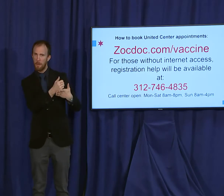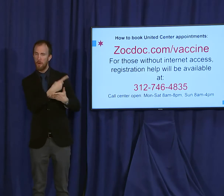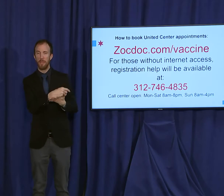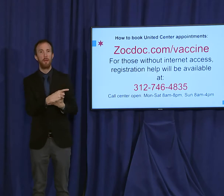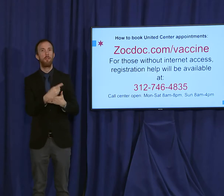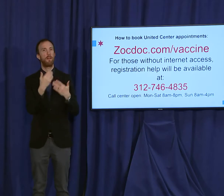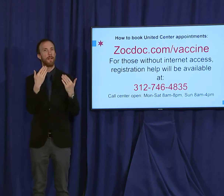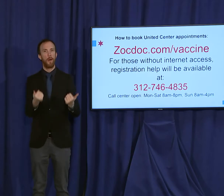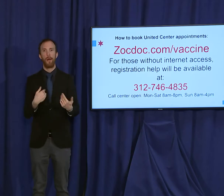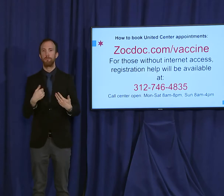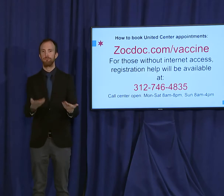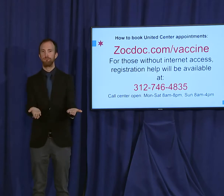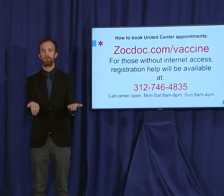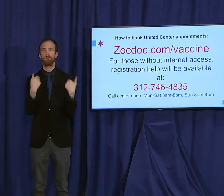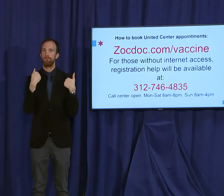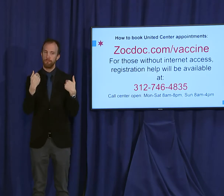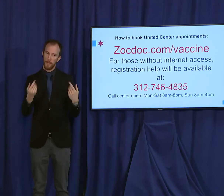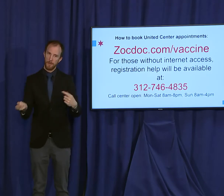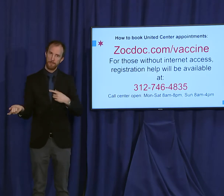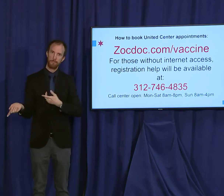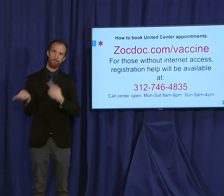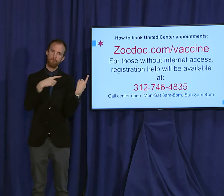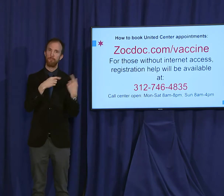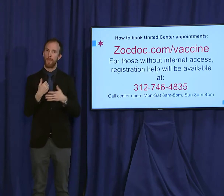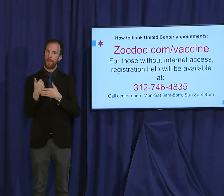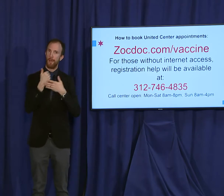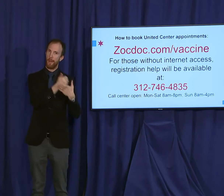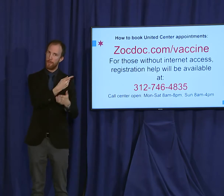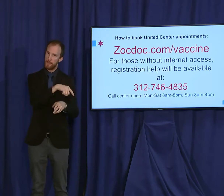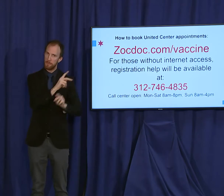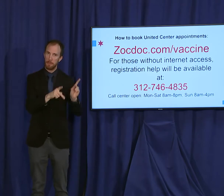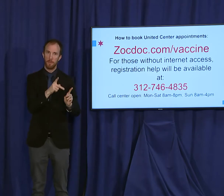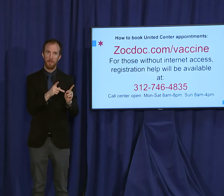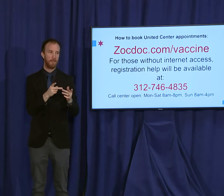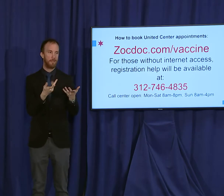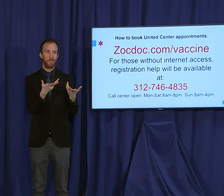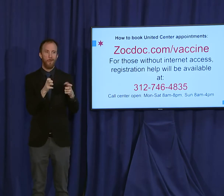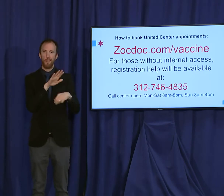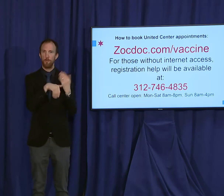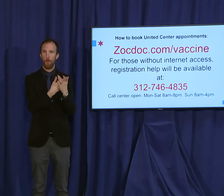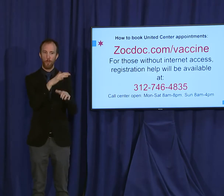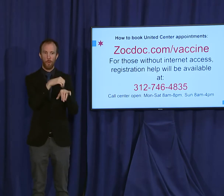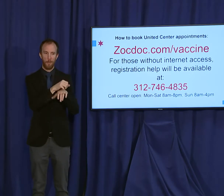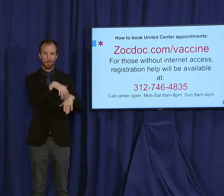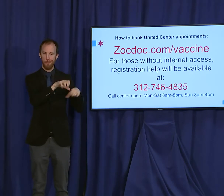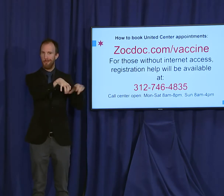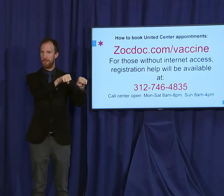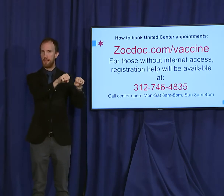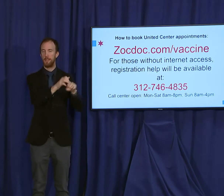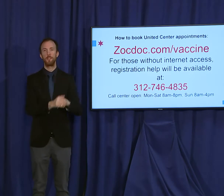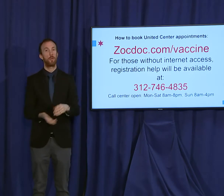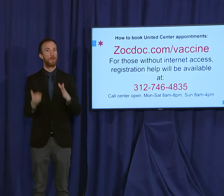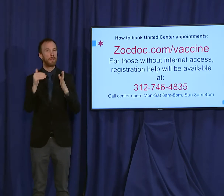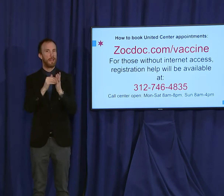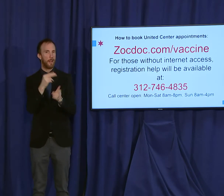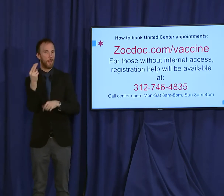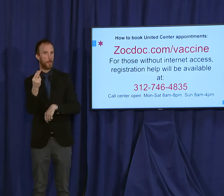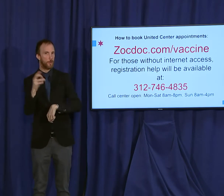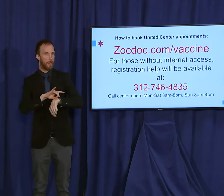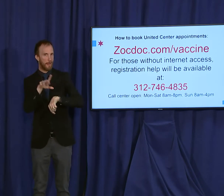up for these appointments before they are taken. So Thursday, 8:30 a.m., 2